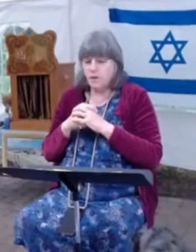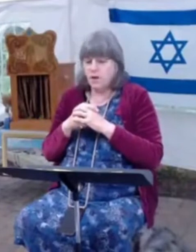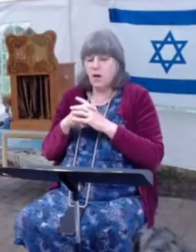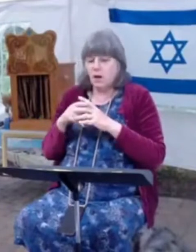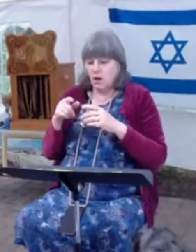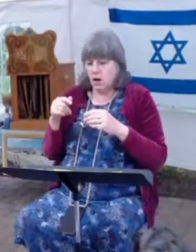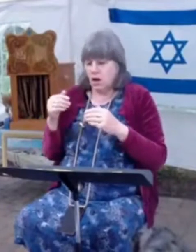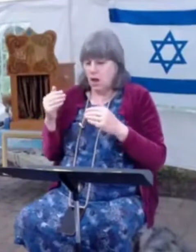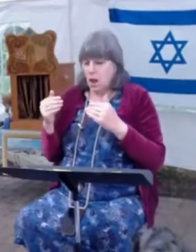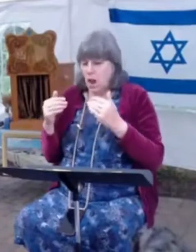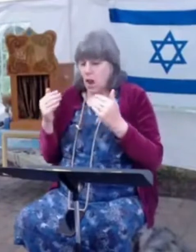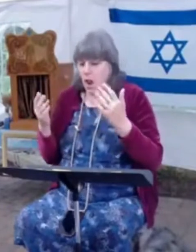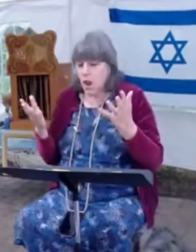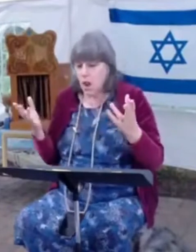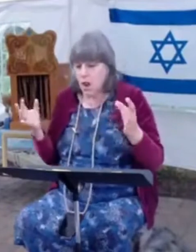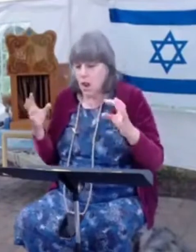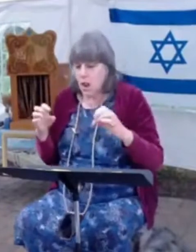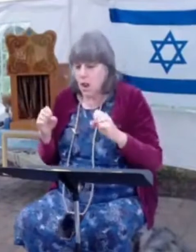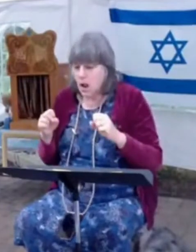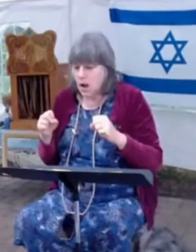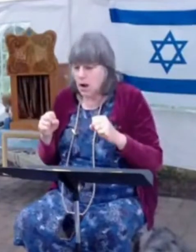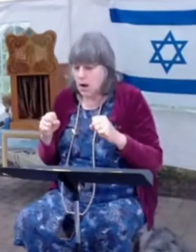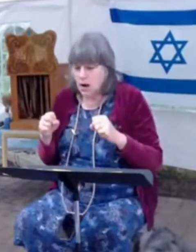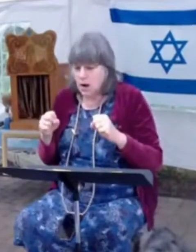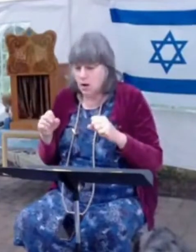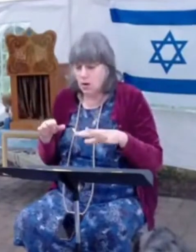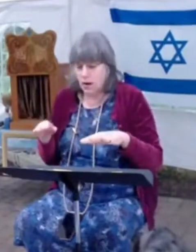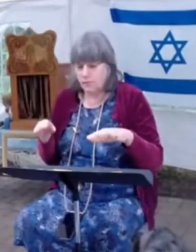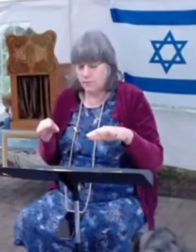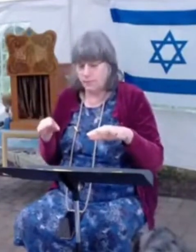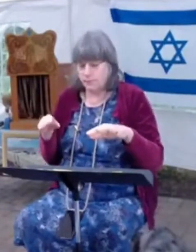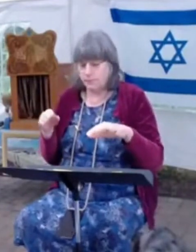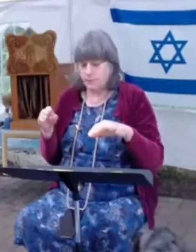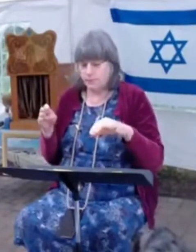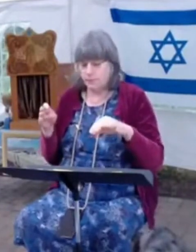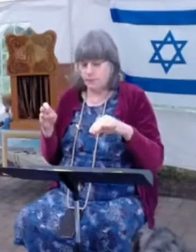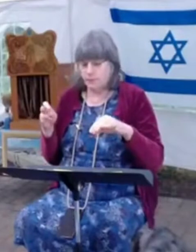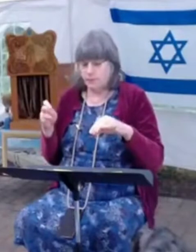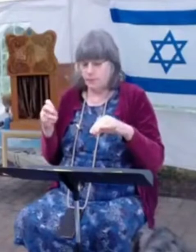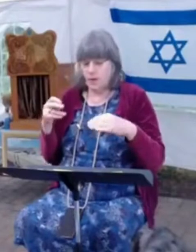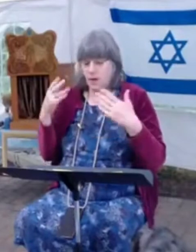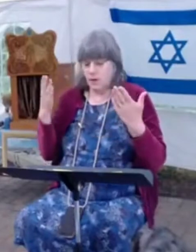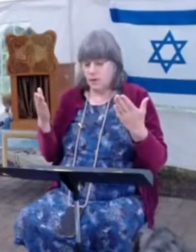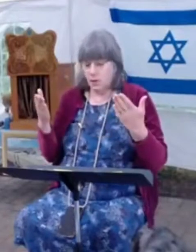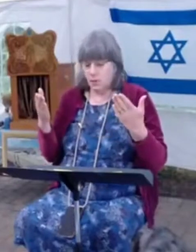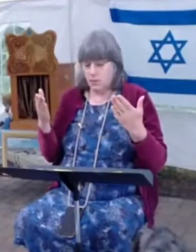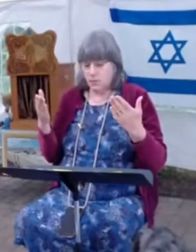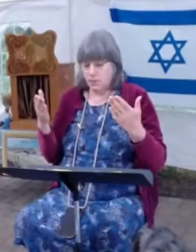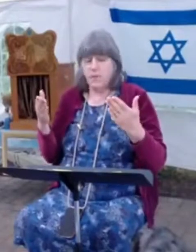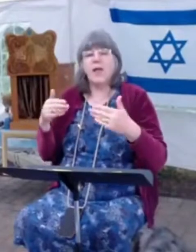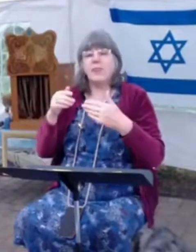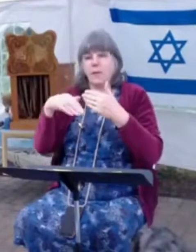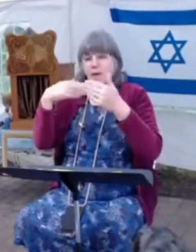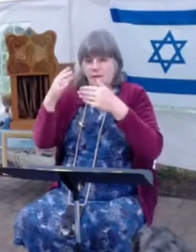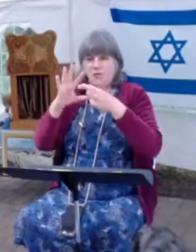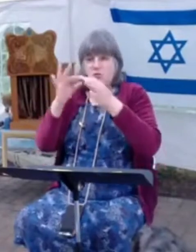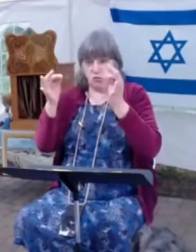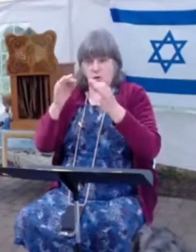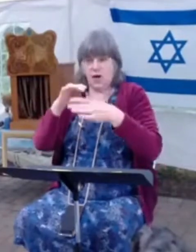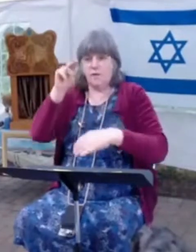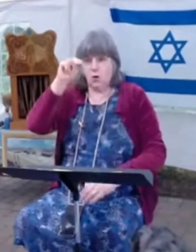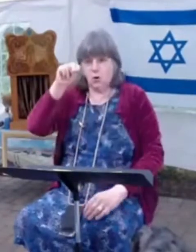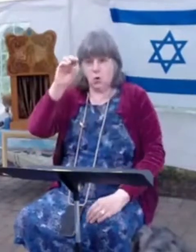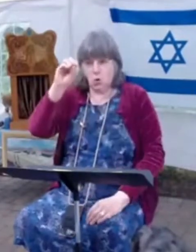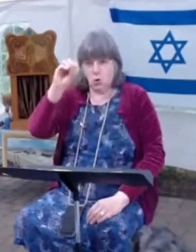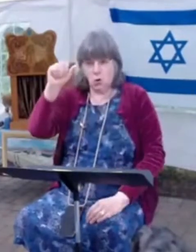If the Besorah is the restoration of the kingdom of God on earth, there's got to be people. So yes, something's got to